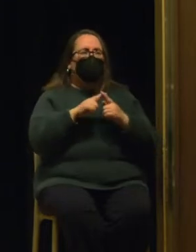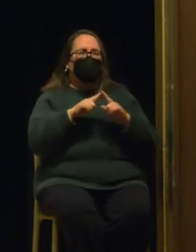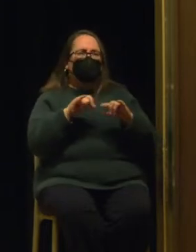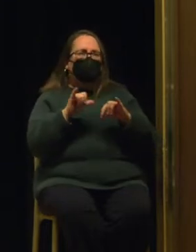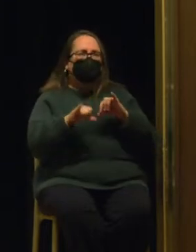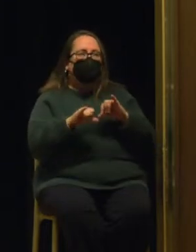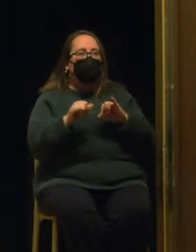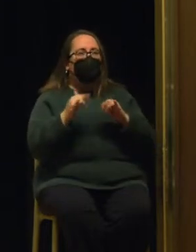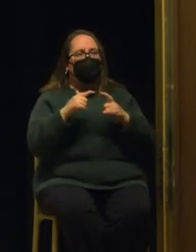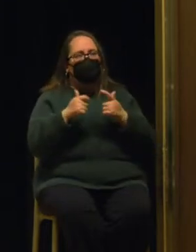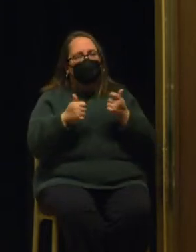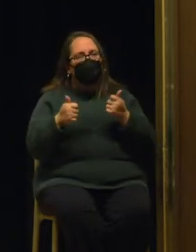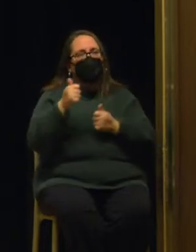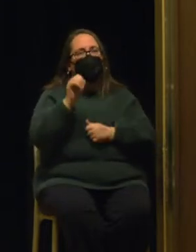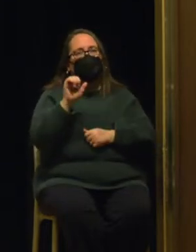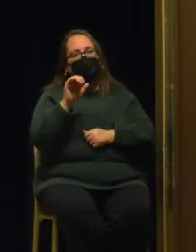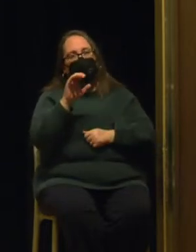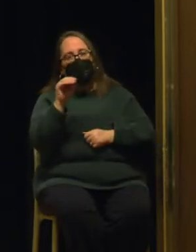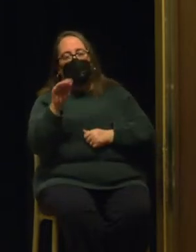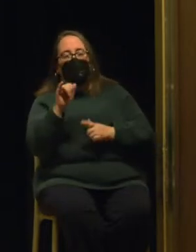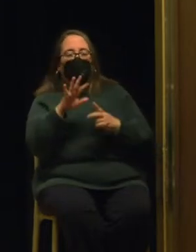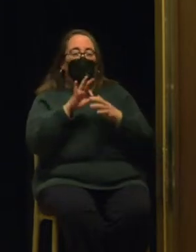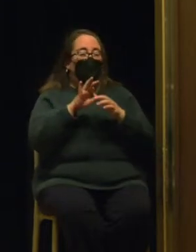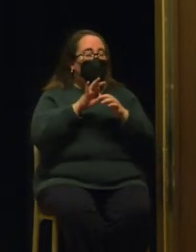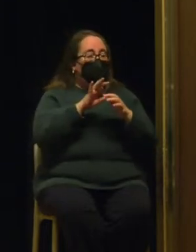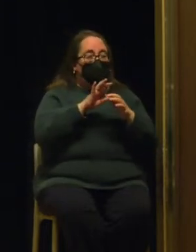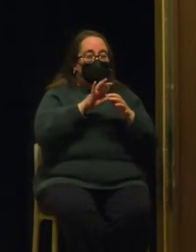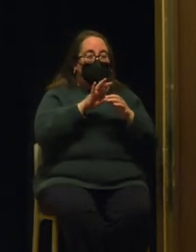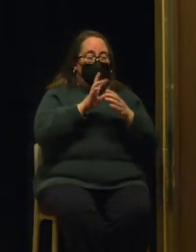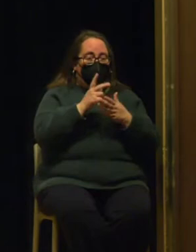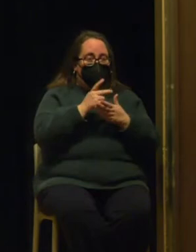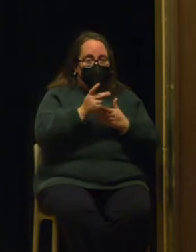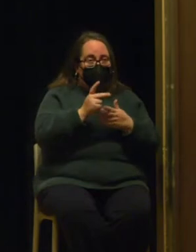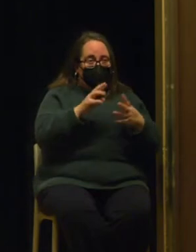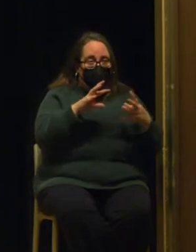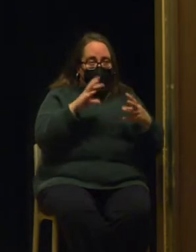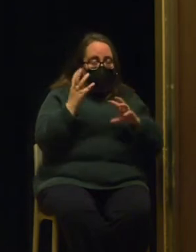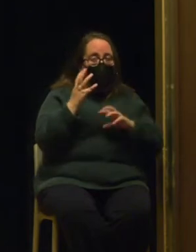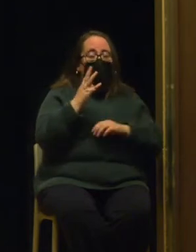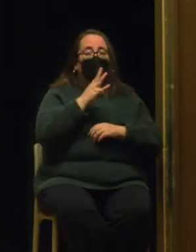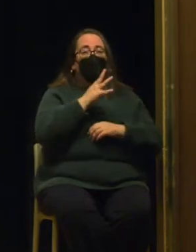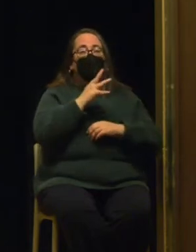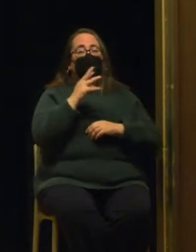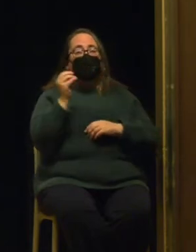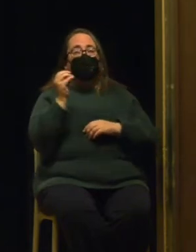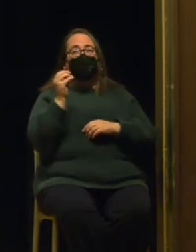be CEO and the relationship wasn't working anymore. And,